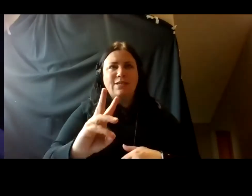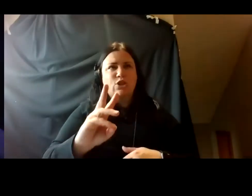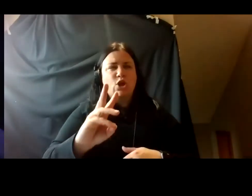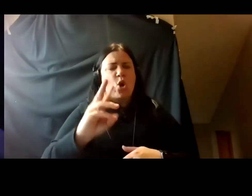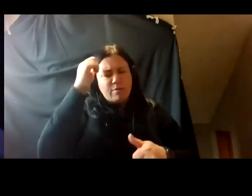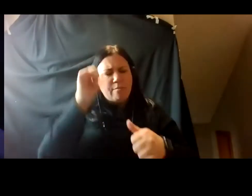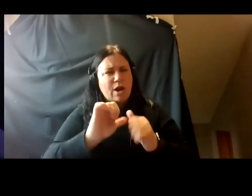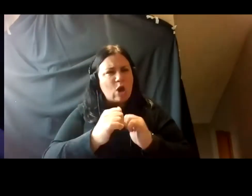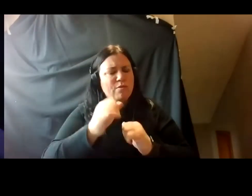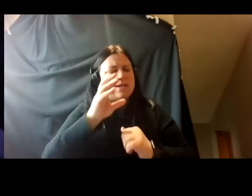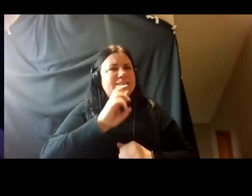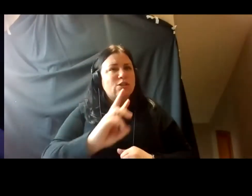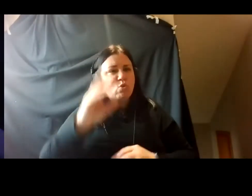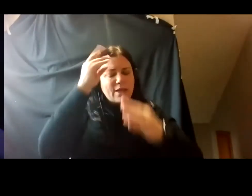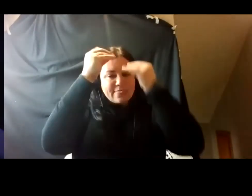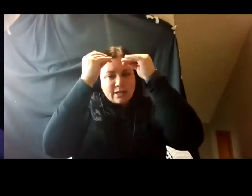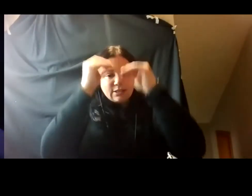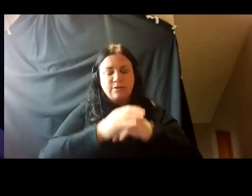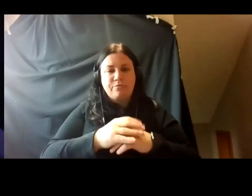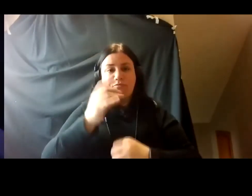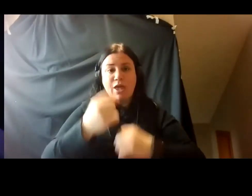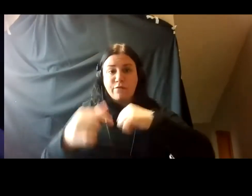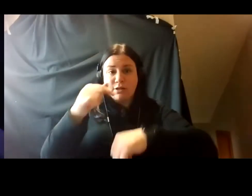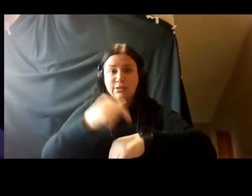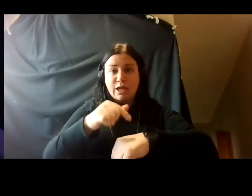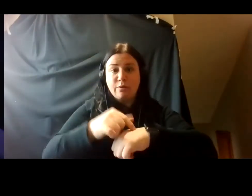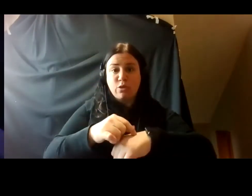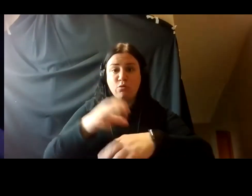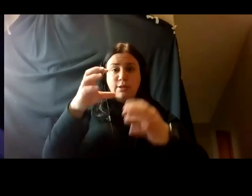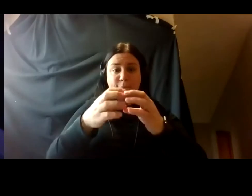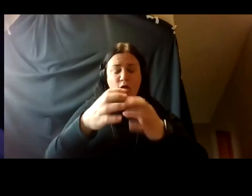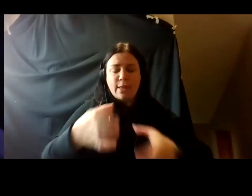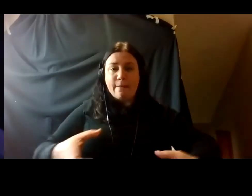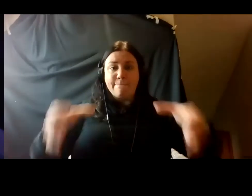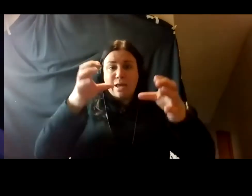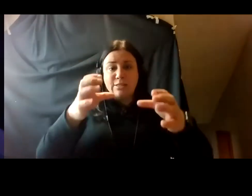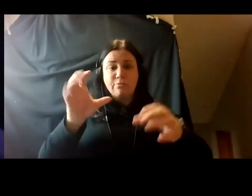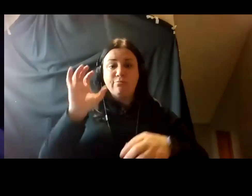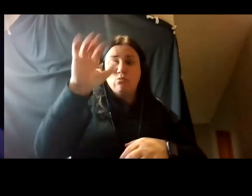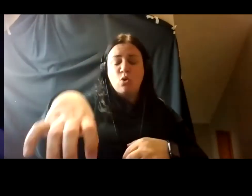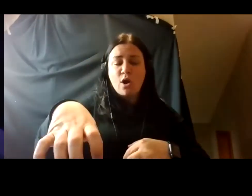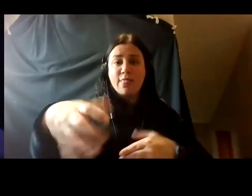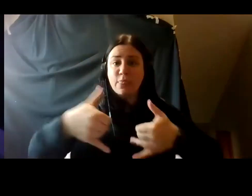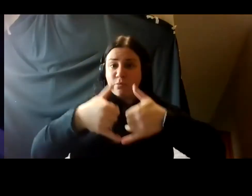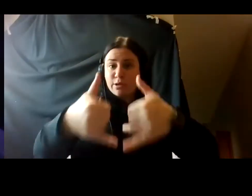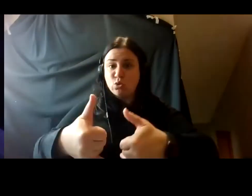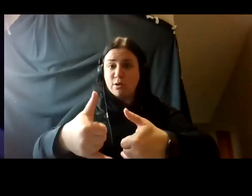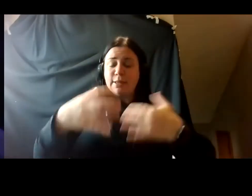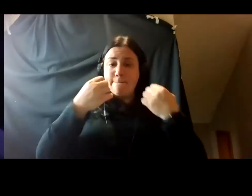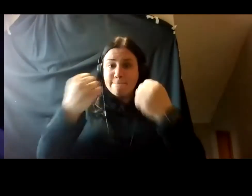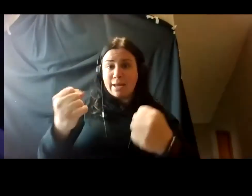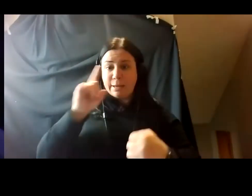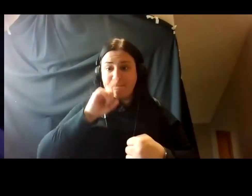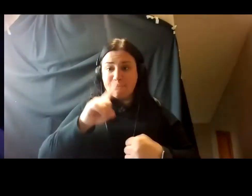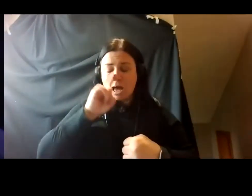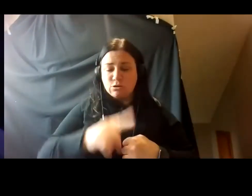6-year-old thinks. I thought every time there was a ball and basket game, the prize was a Mighty Mouse,